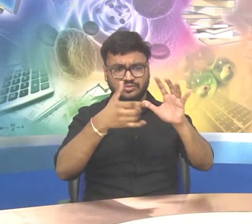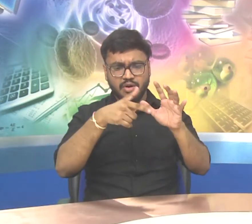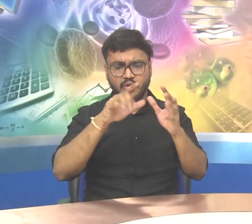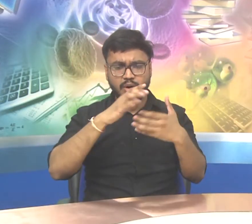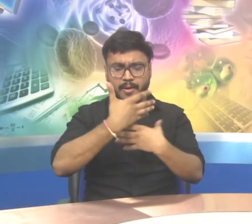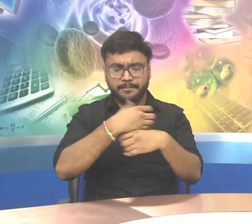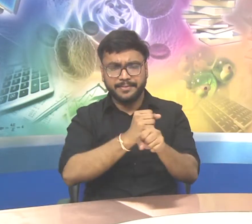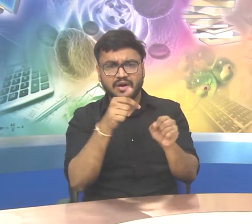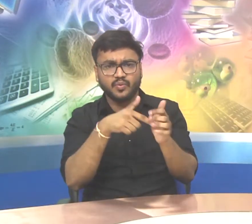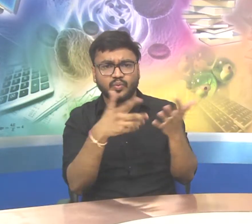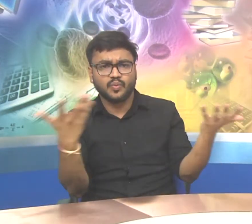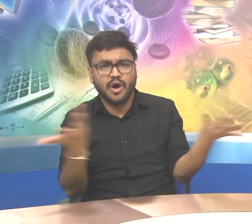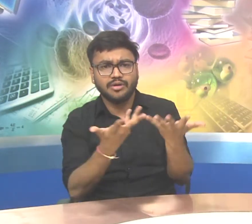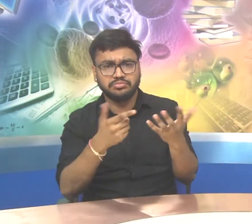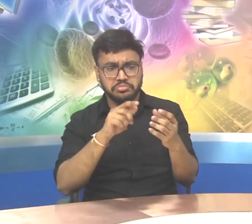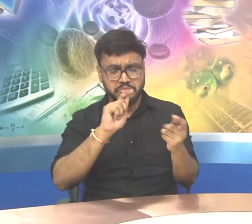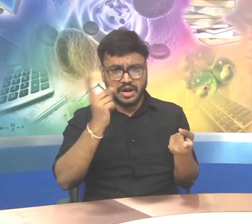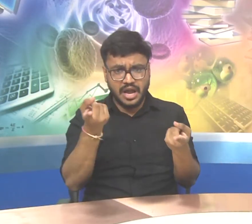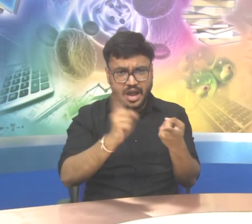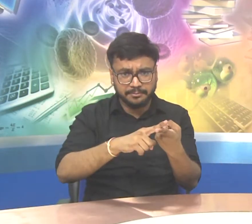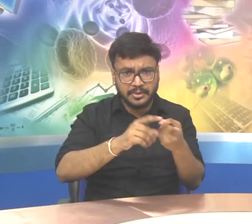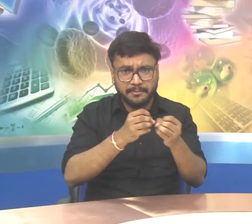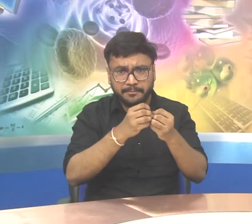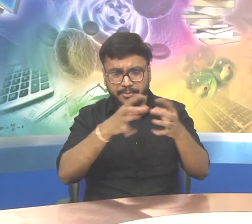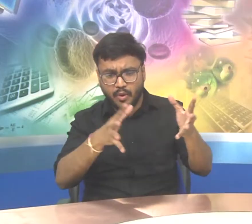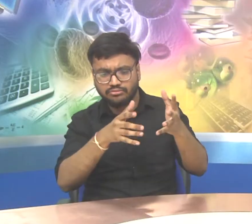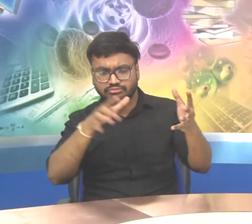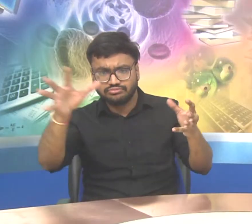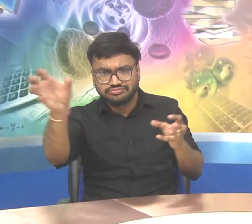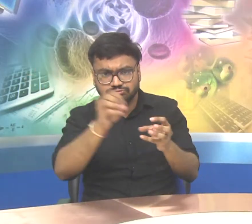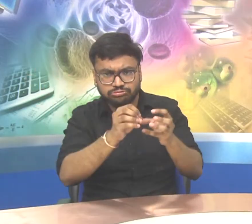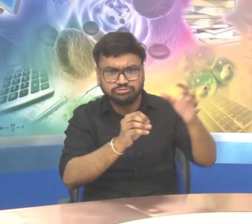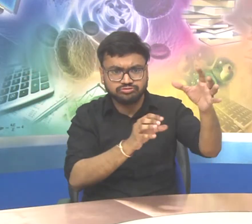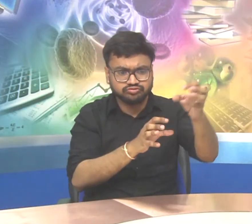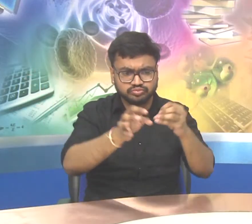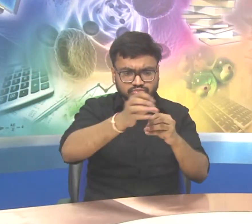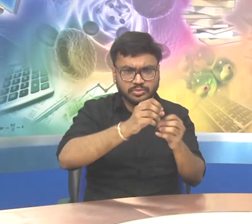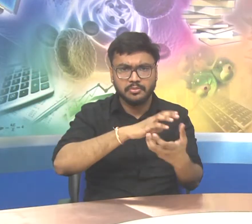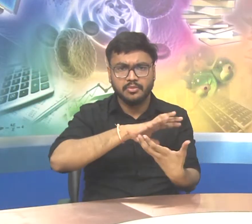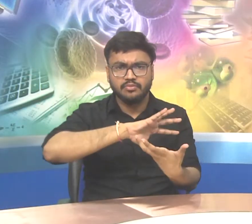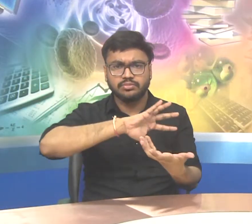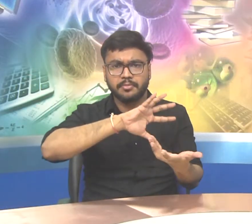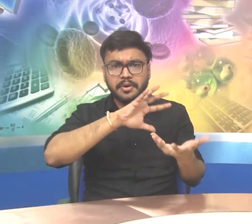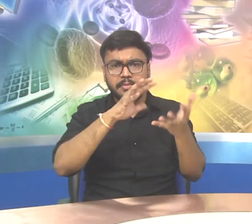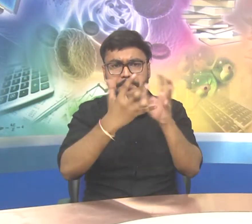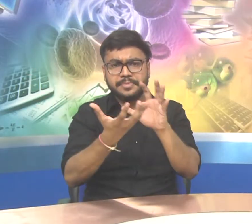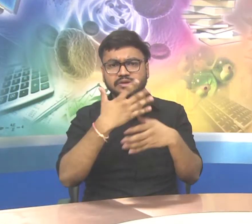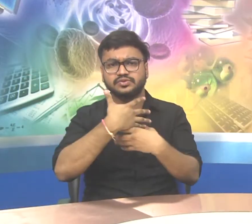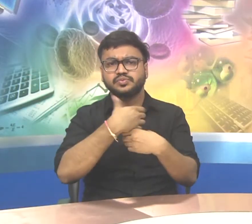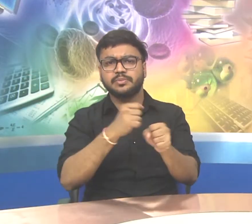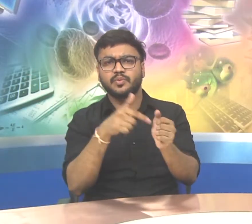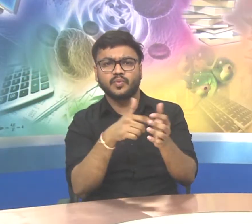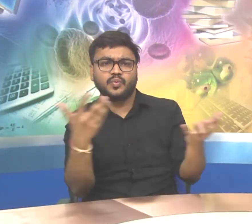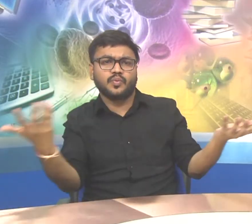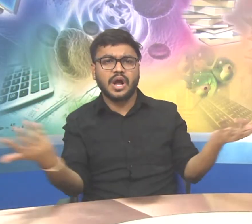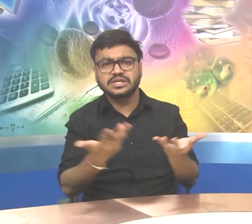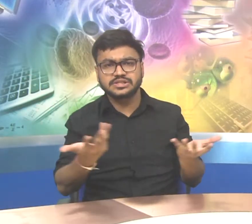Second, we can discuss the theory of origin of life in terms of